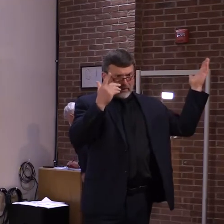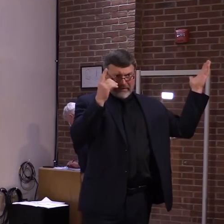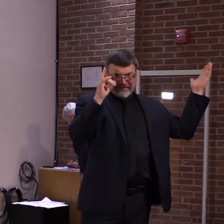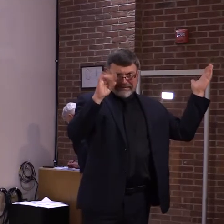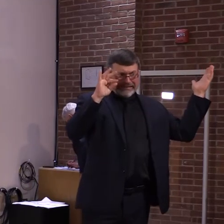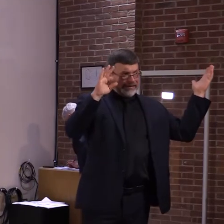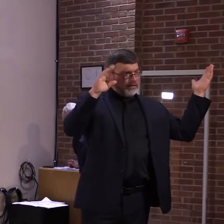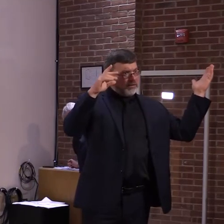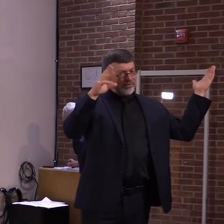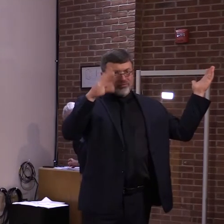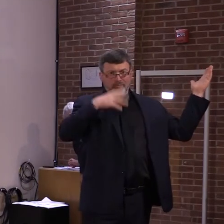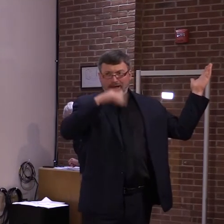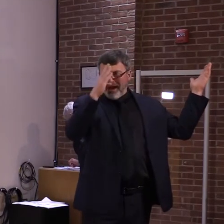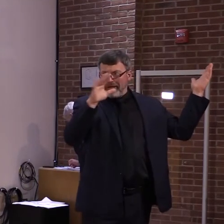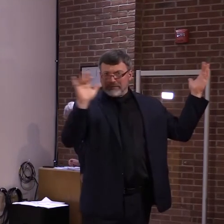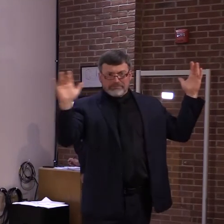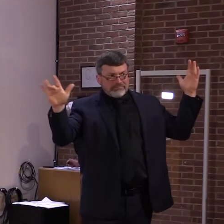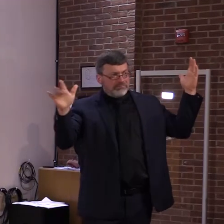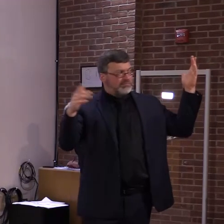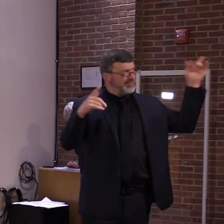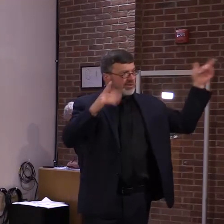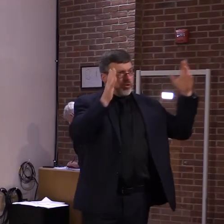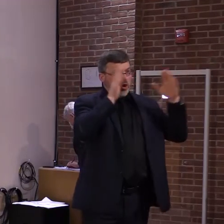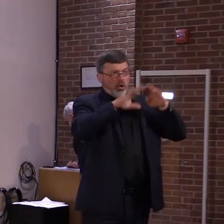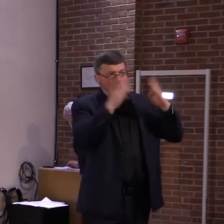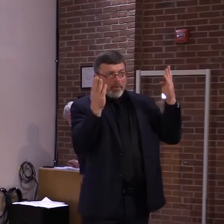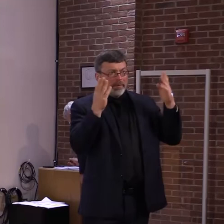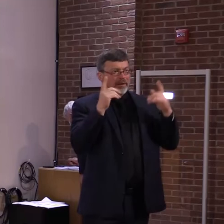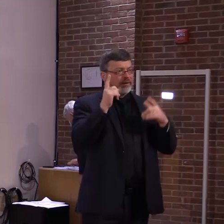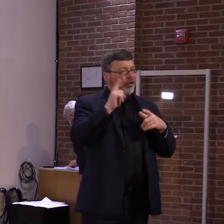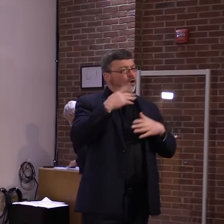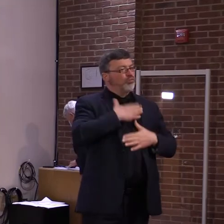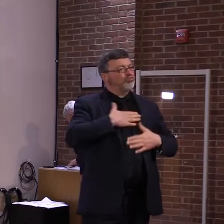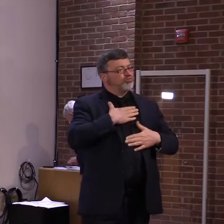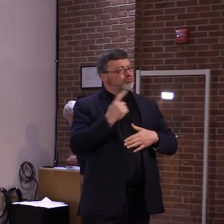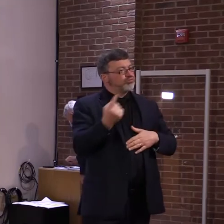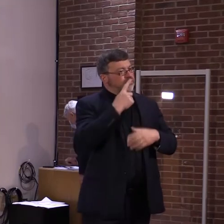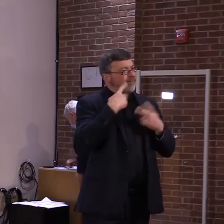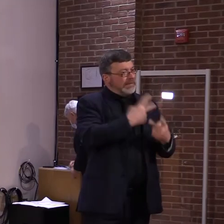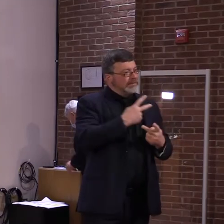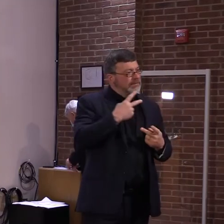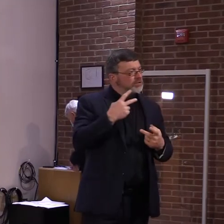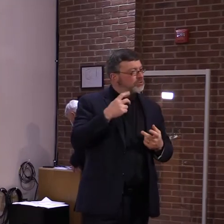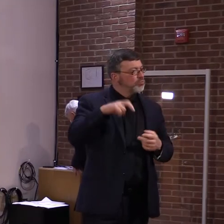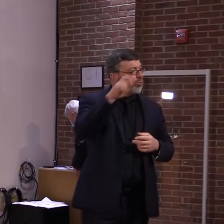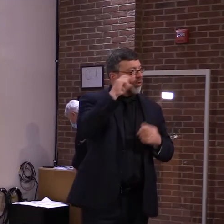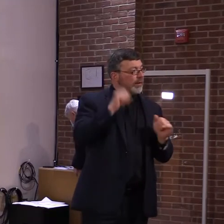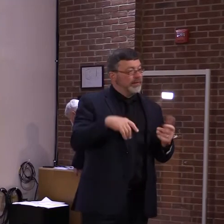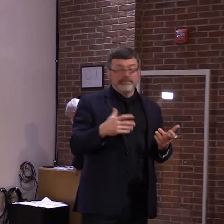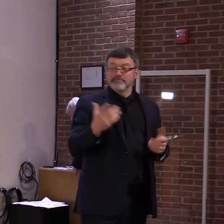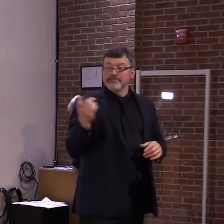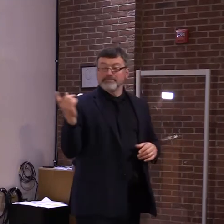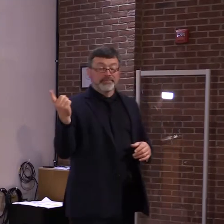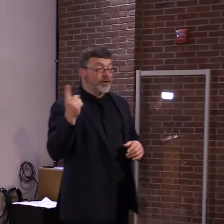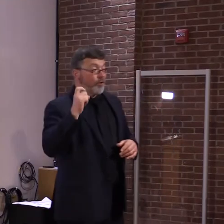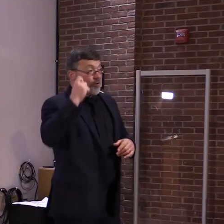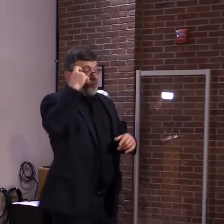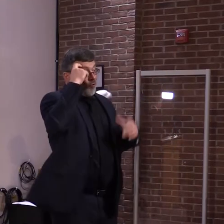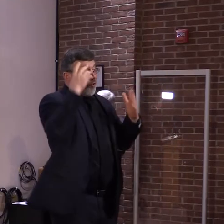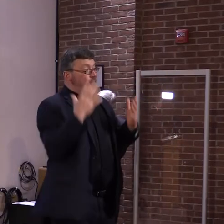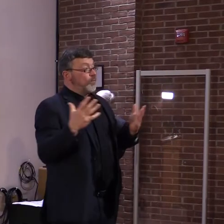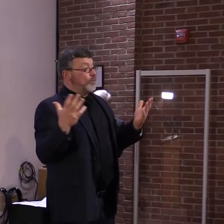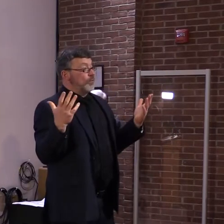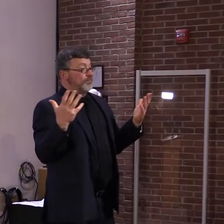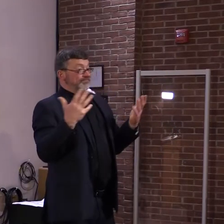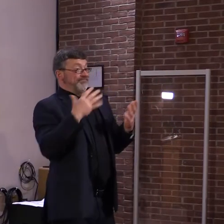Yeah, it's still month to month, so we're not sure. We're looking forward to that. Obviously, they still have some